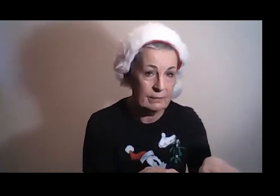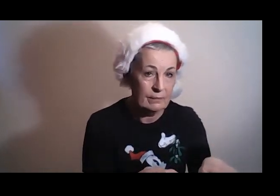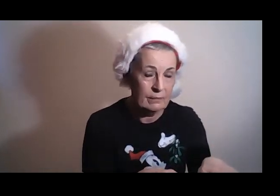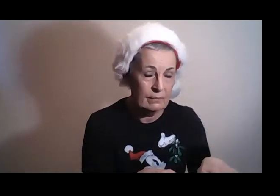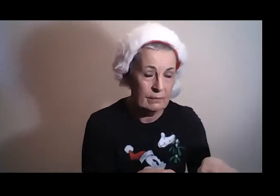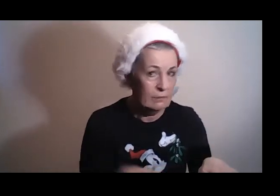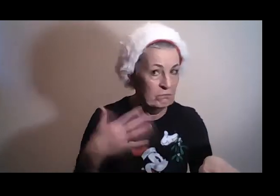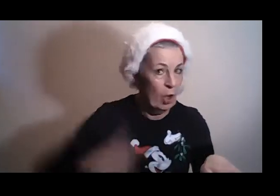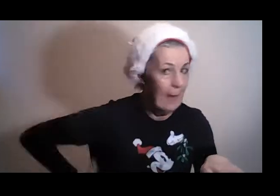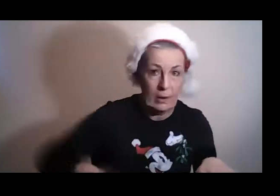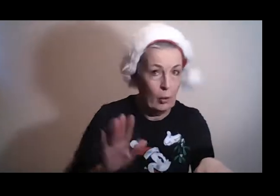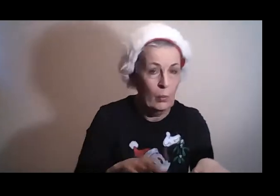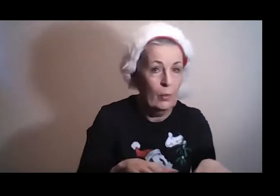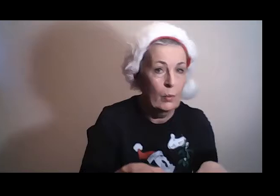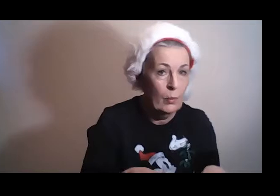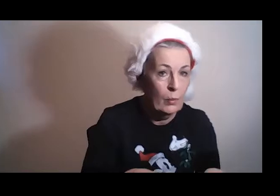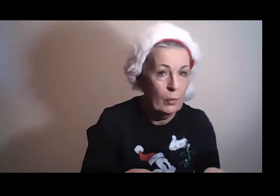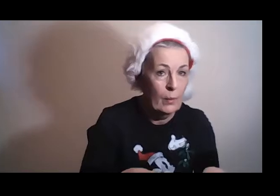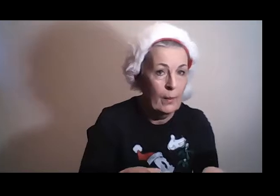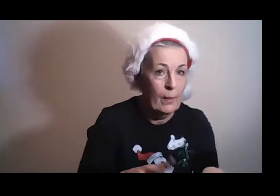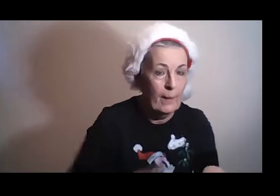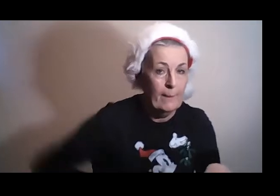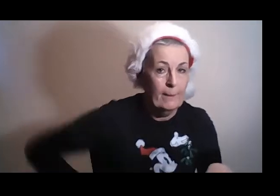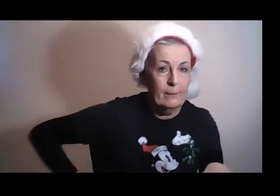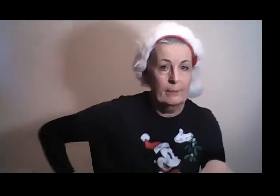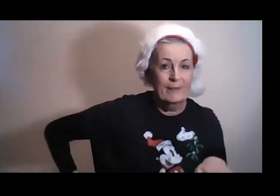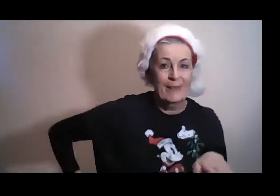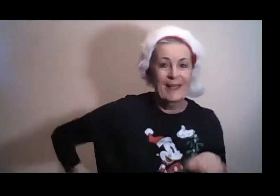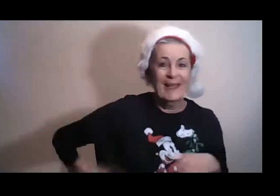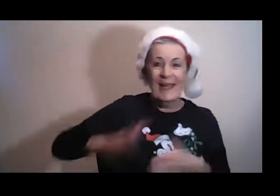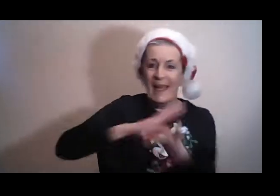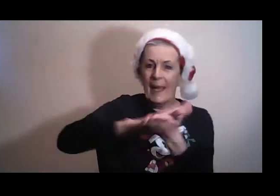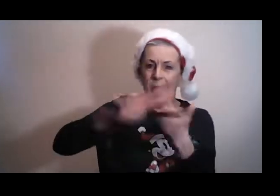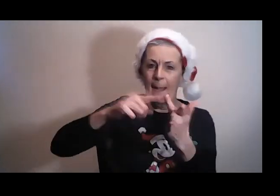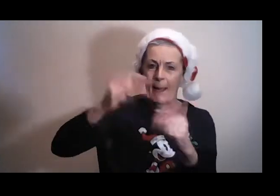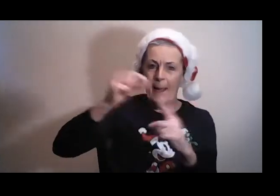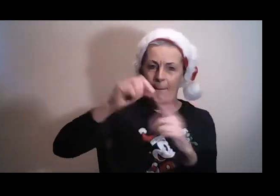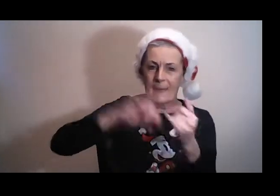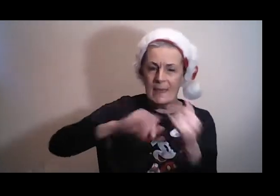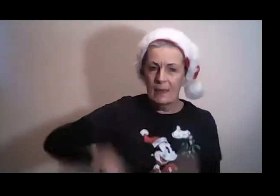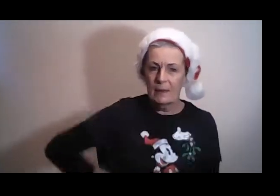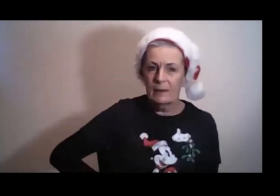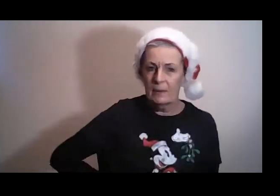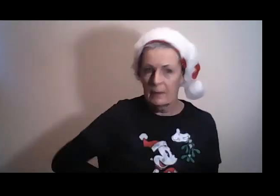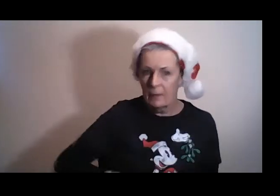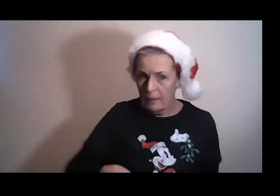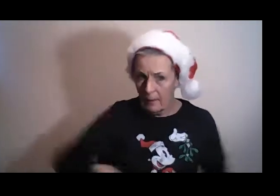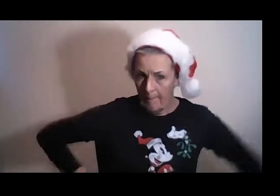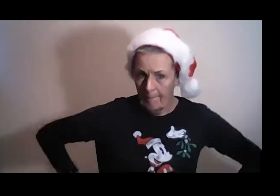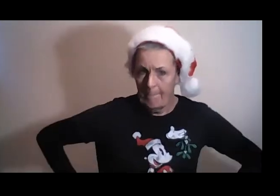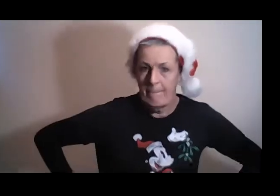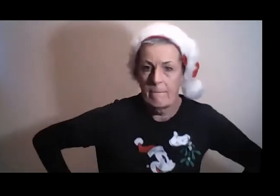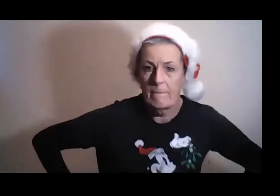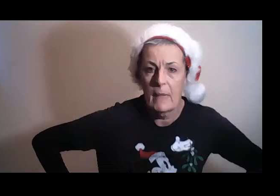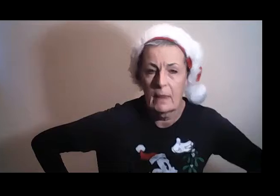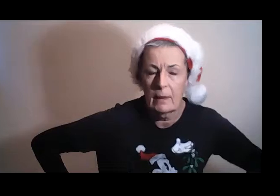lean forward, I bend from the hips and I keep from the top of my head